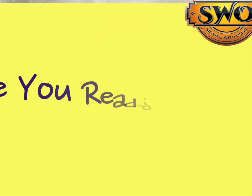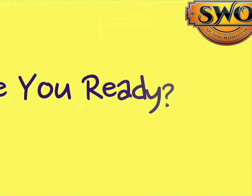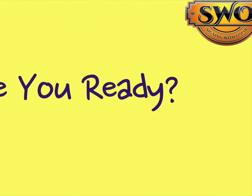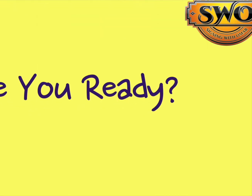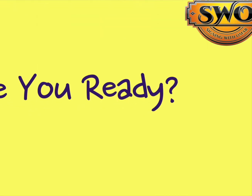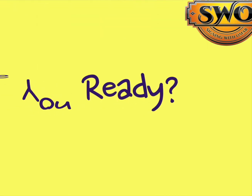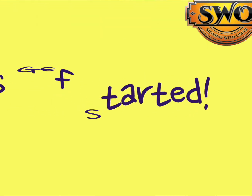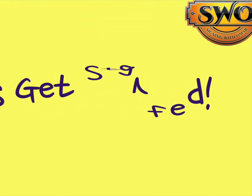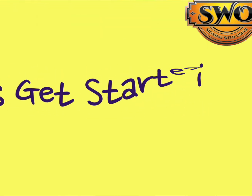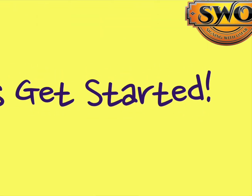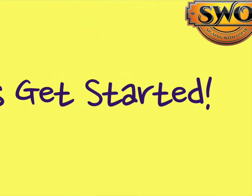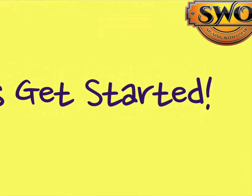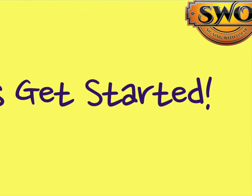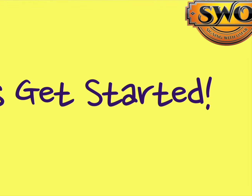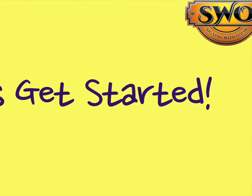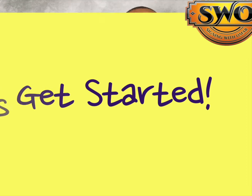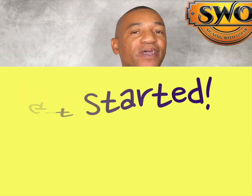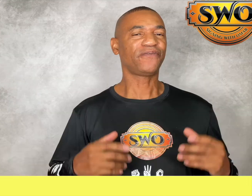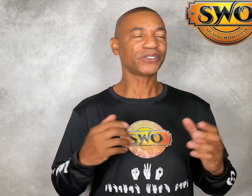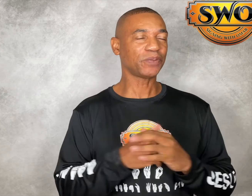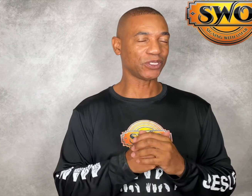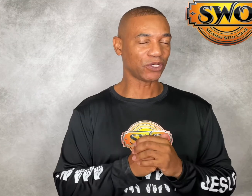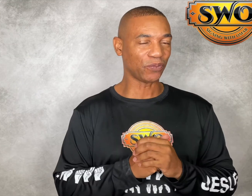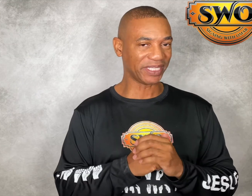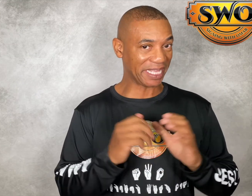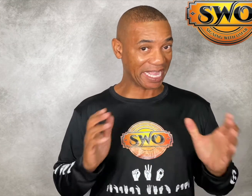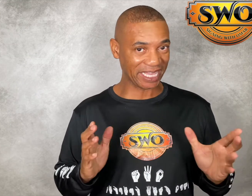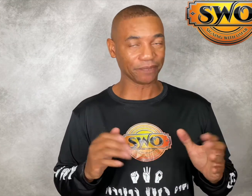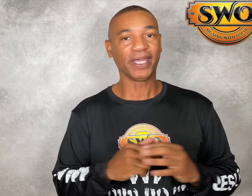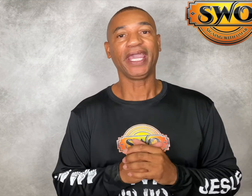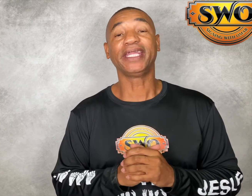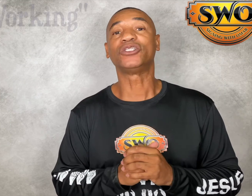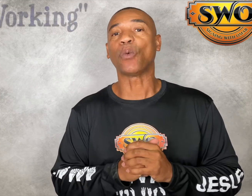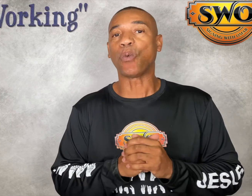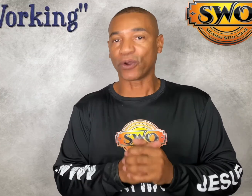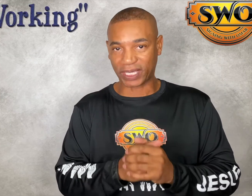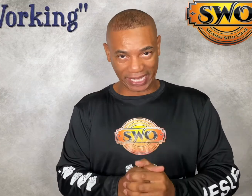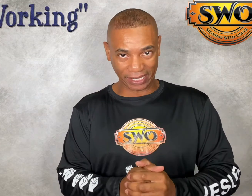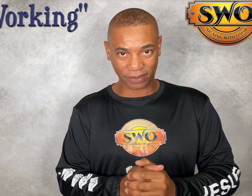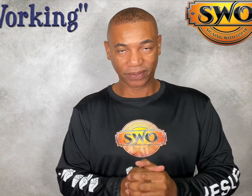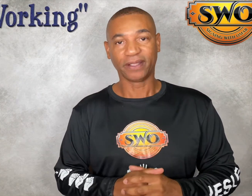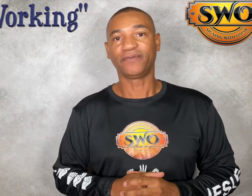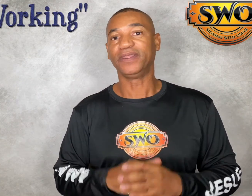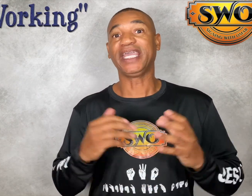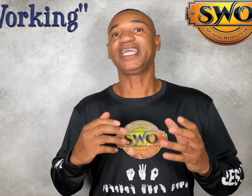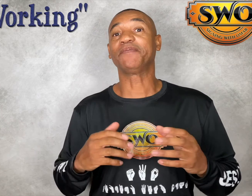ready? Let's get started. Okay, first I'm going to start with an idiom, and it's working. The idiom,